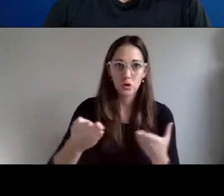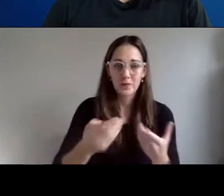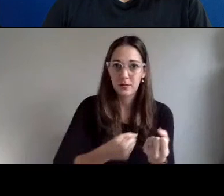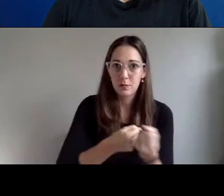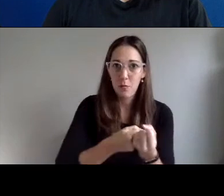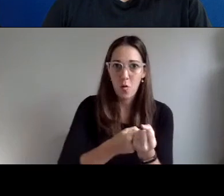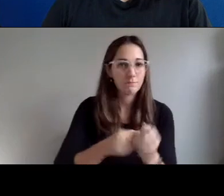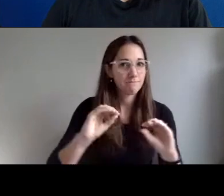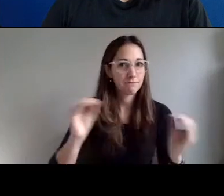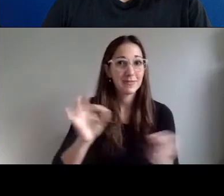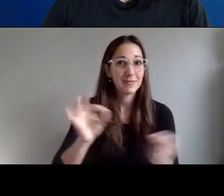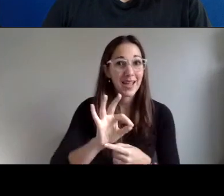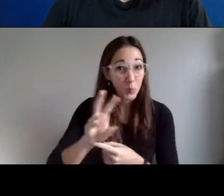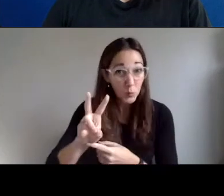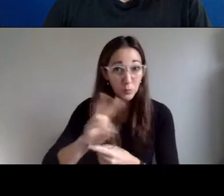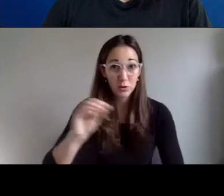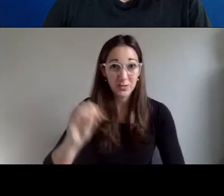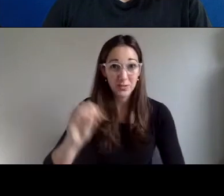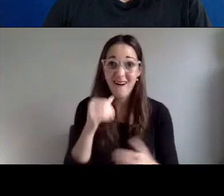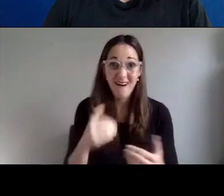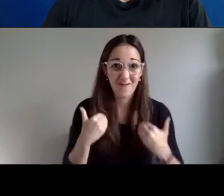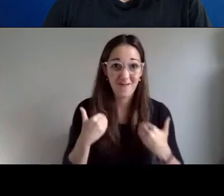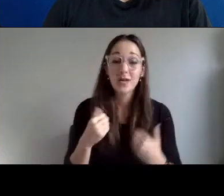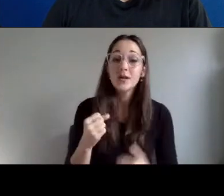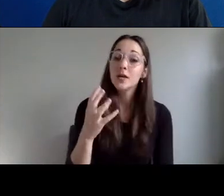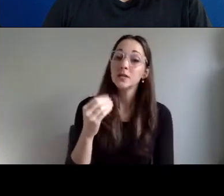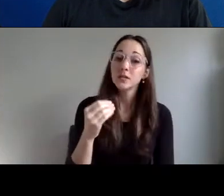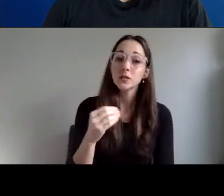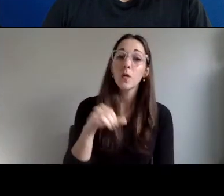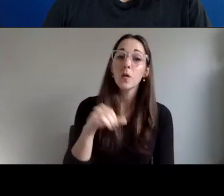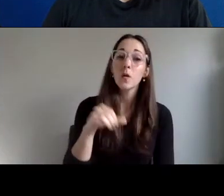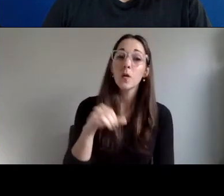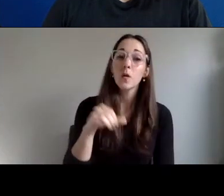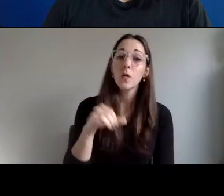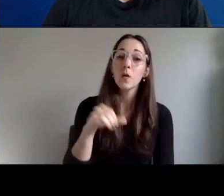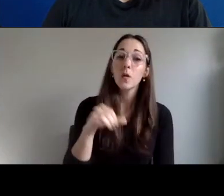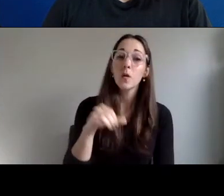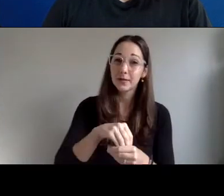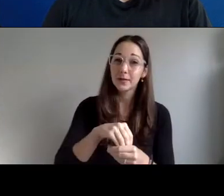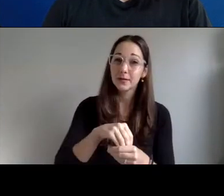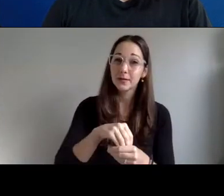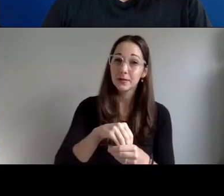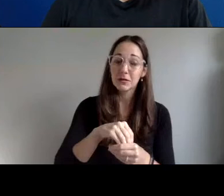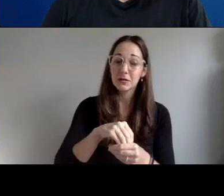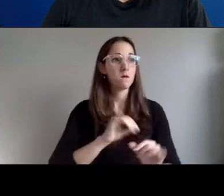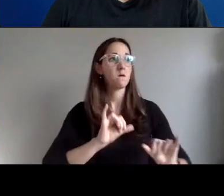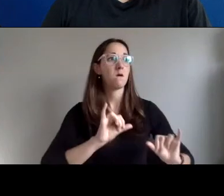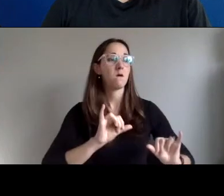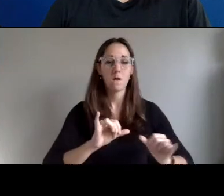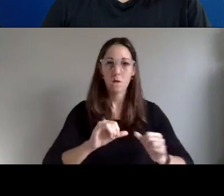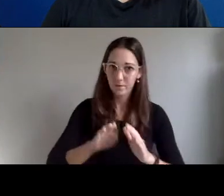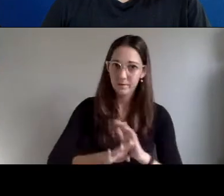streamed and was included trying to shape our existing programming of inclusive education. In specific to the